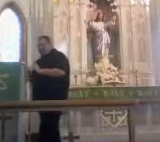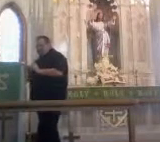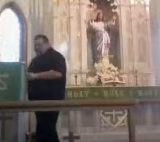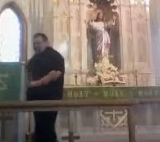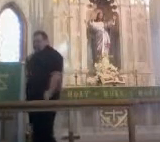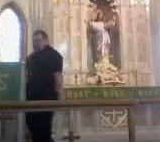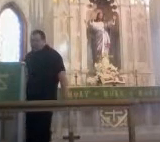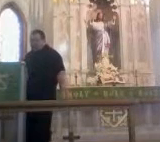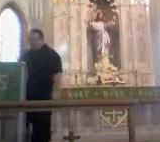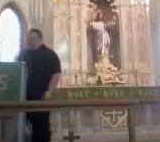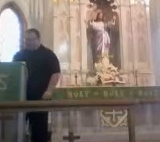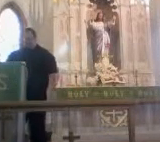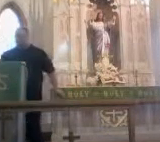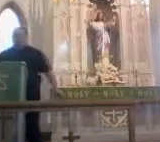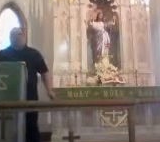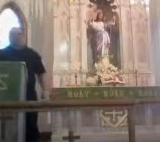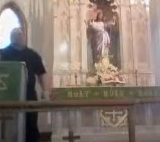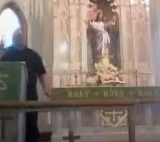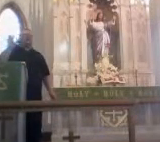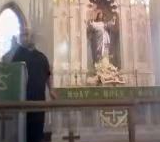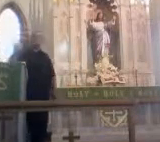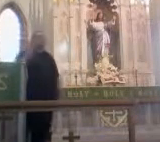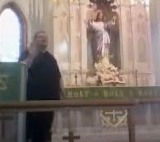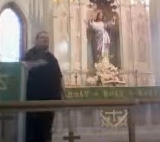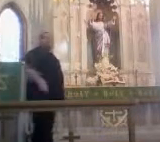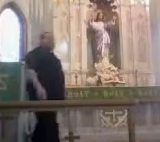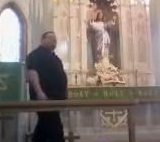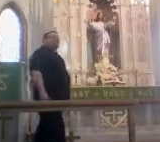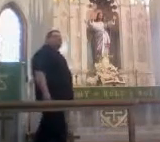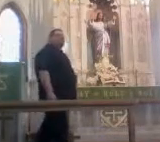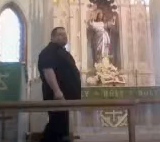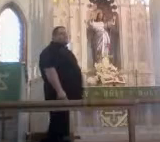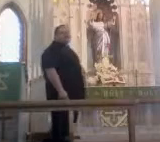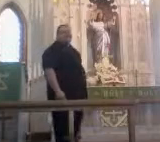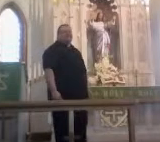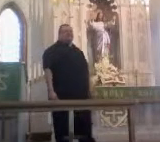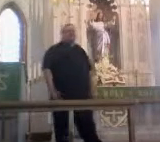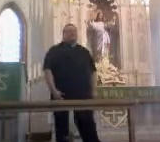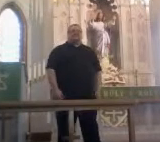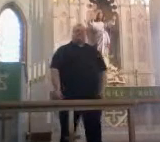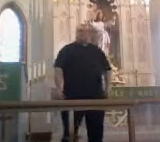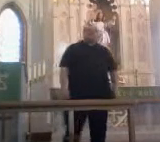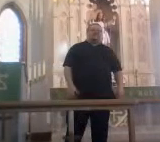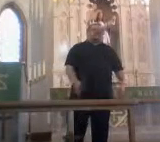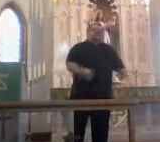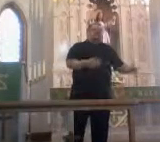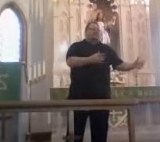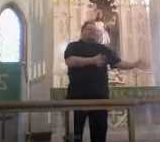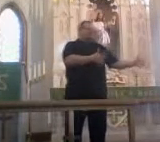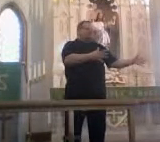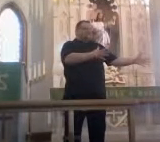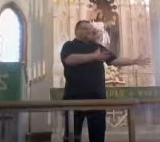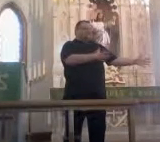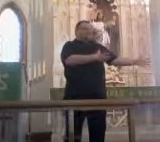sinful lives. The worst day ever will come. And doesn't it seem like it's more than just a day? Doesn't it seem like the worst day